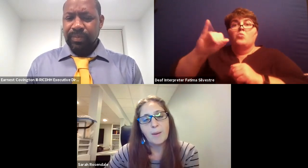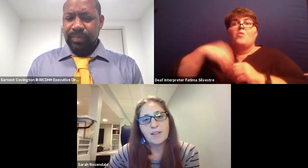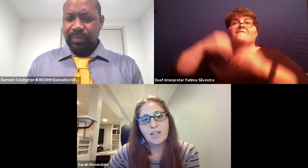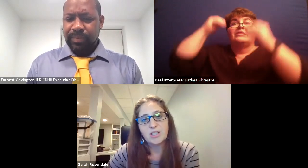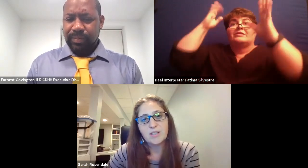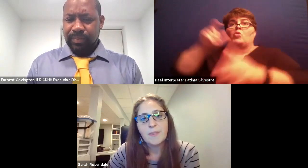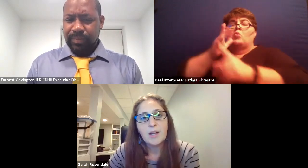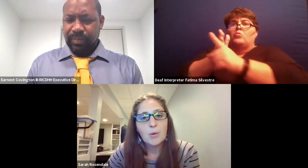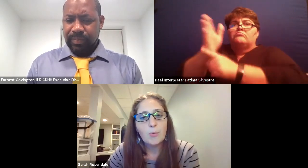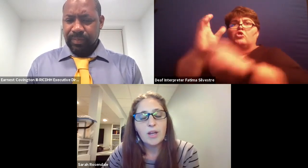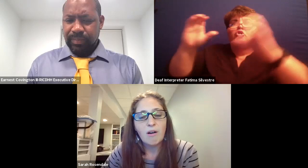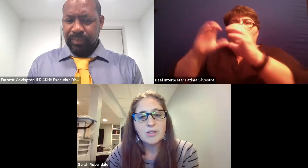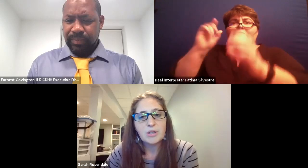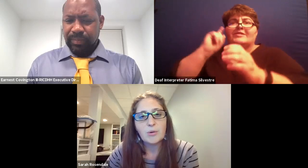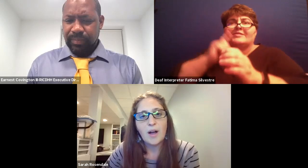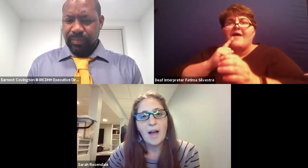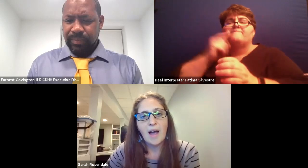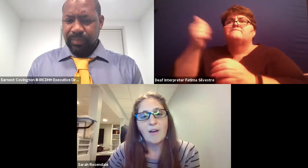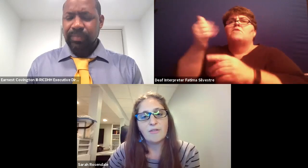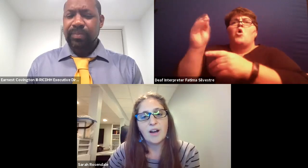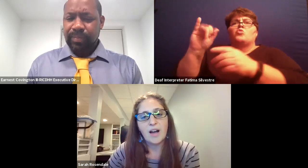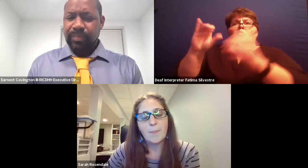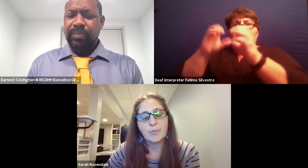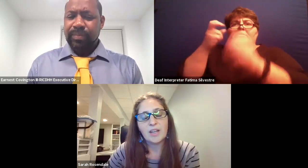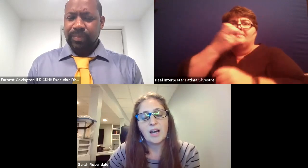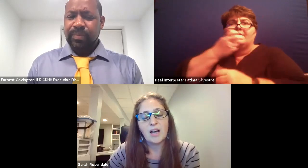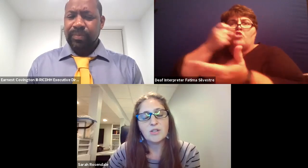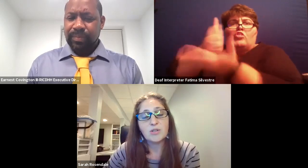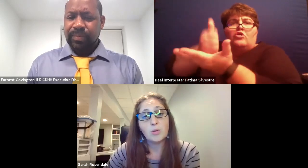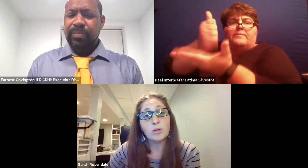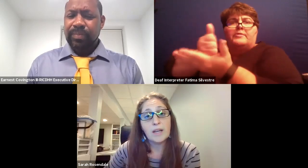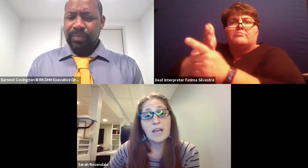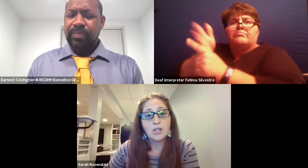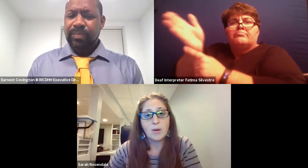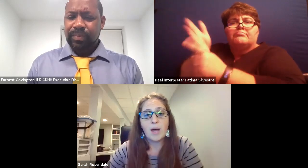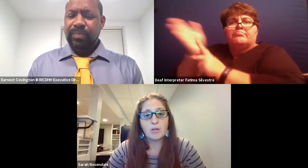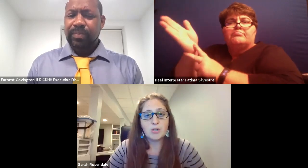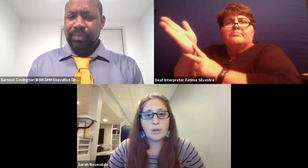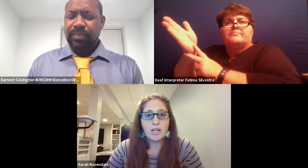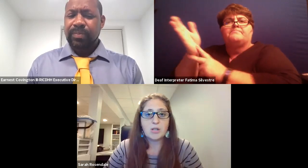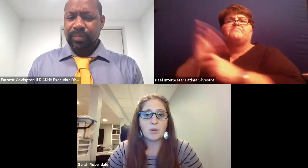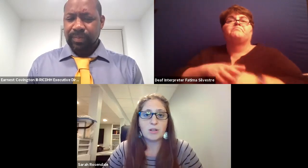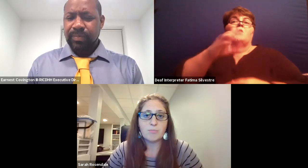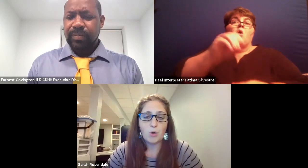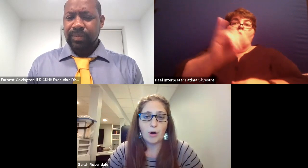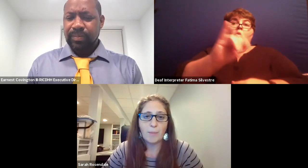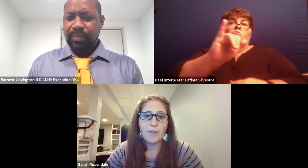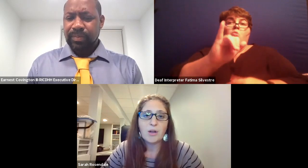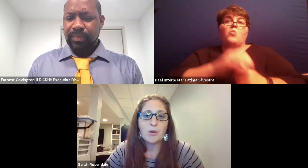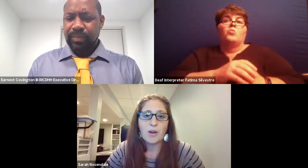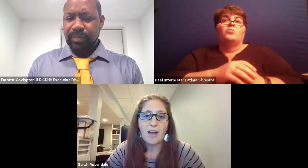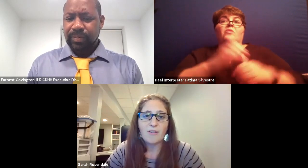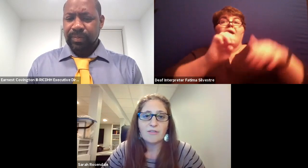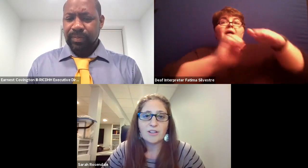work with that population. We also have a school age and preschool age